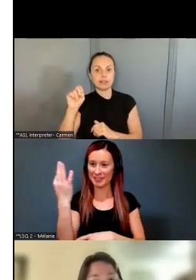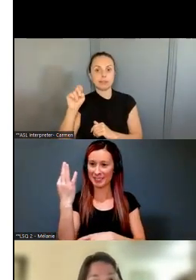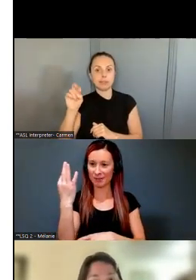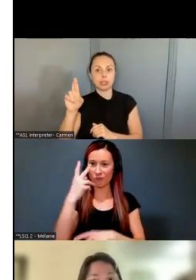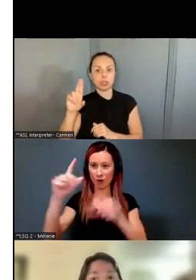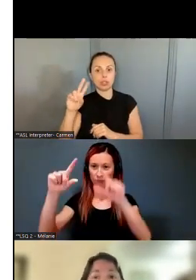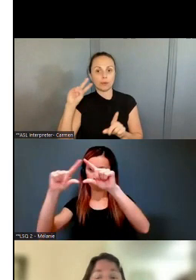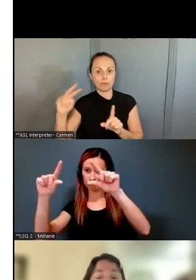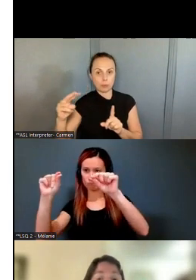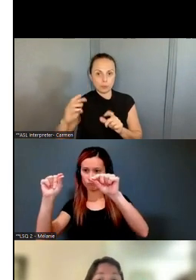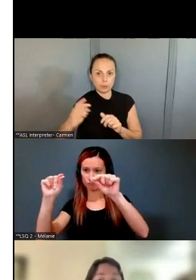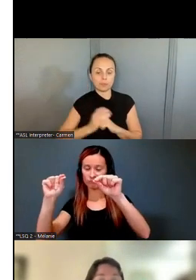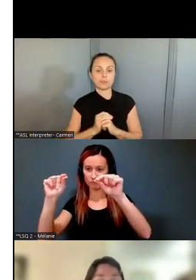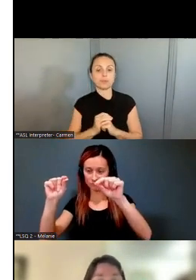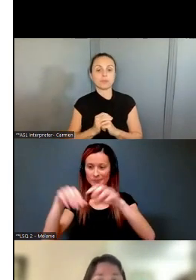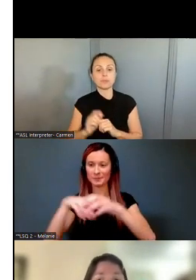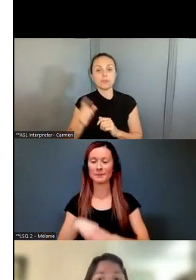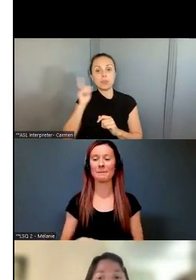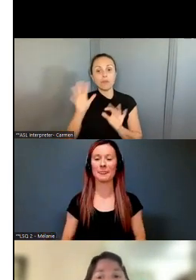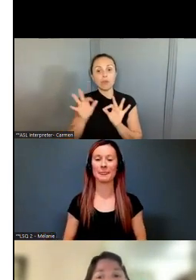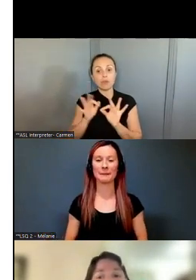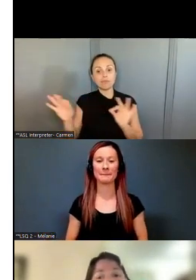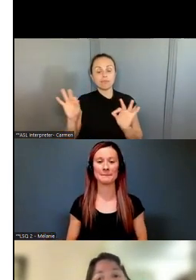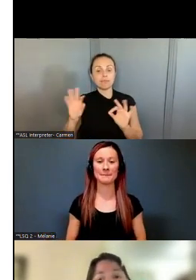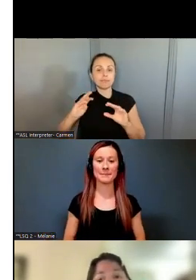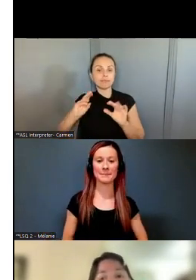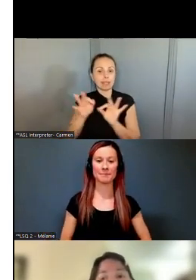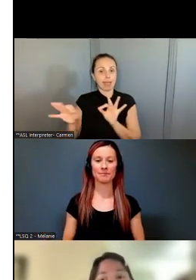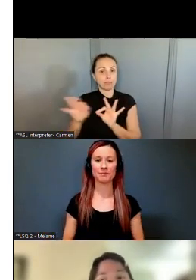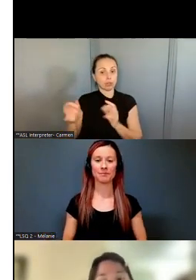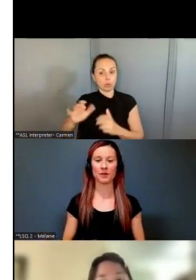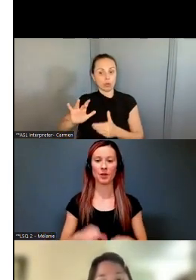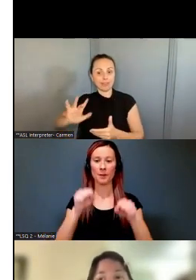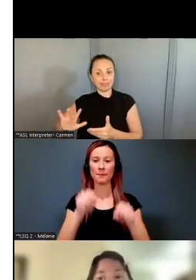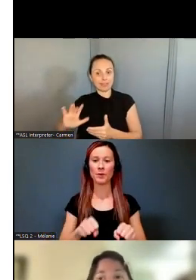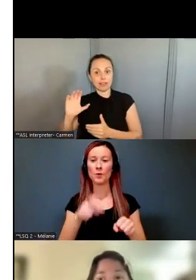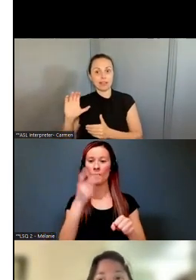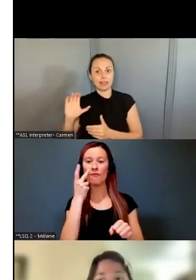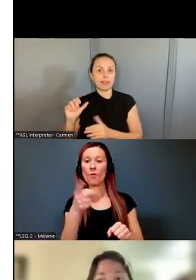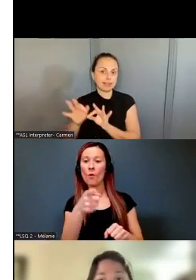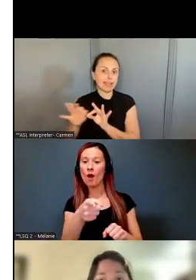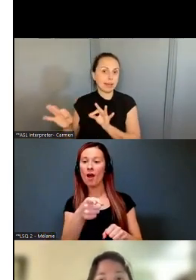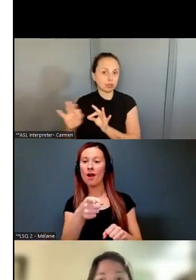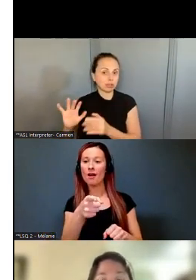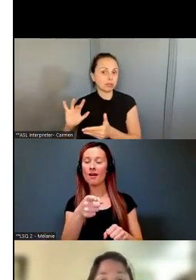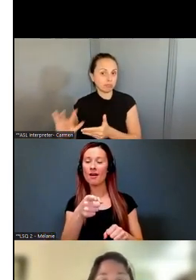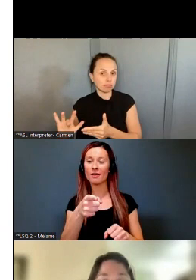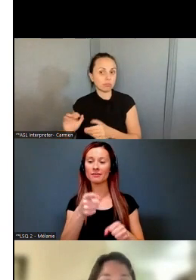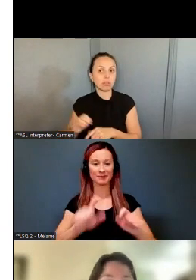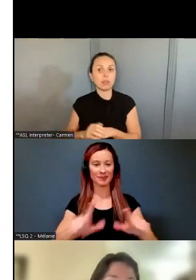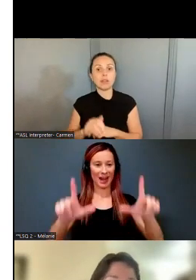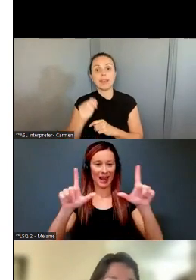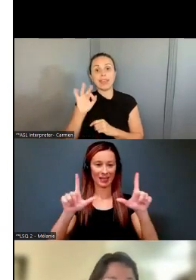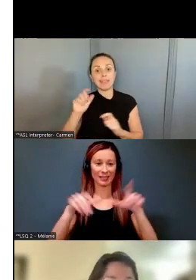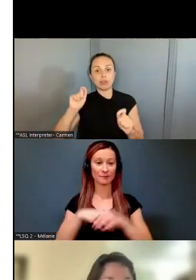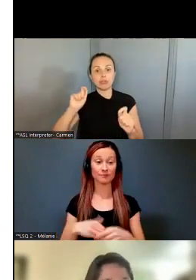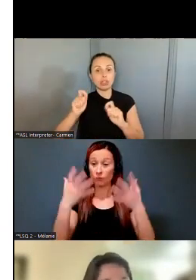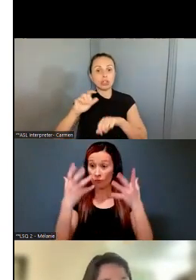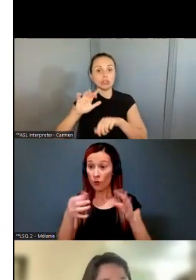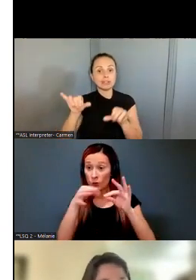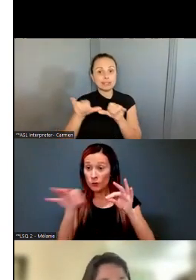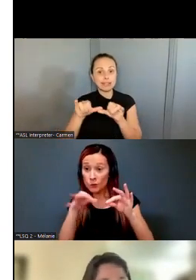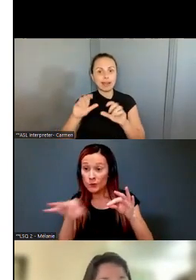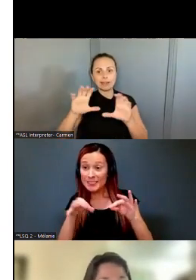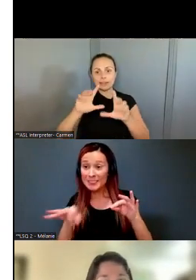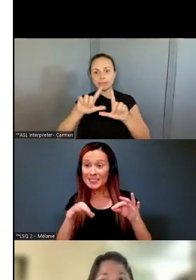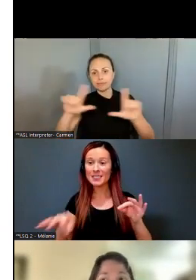screen. To enable captions, select the captions option on your Zoom menu. If you'd like to adjust the size and placement of